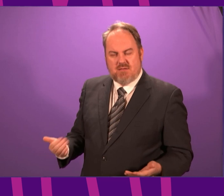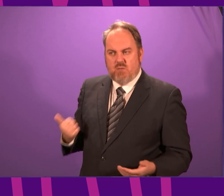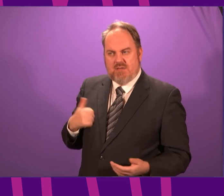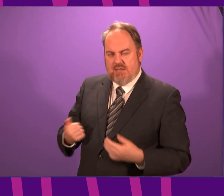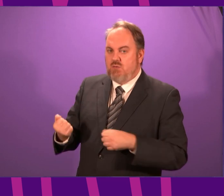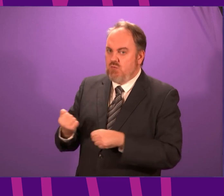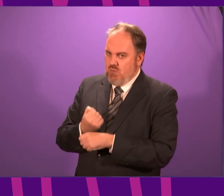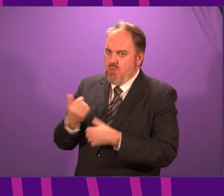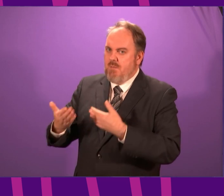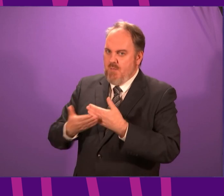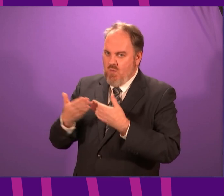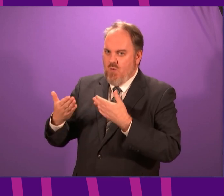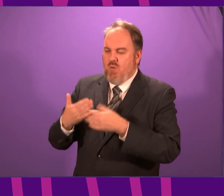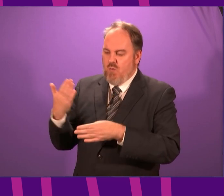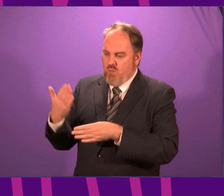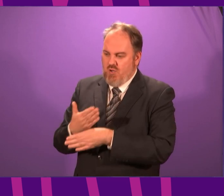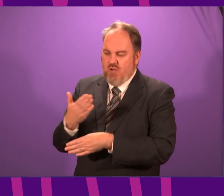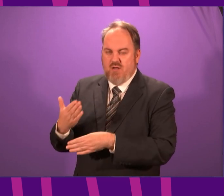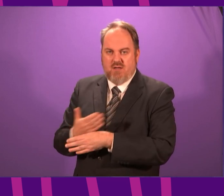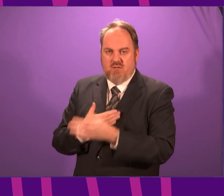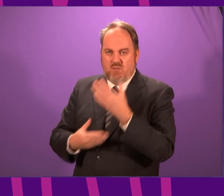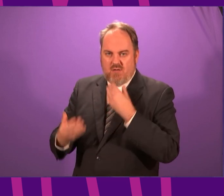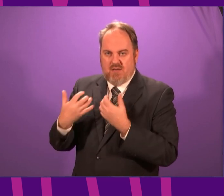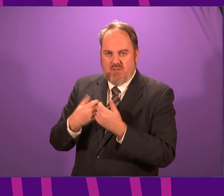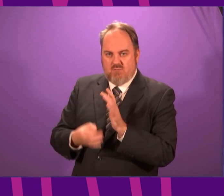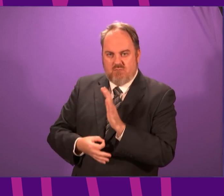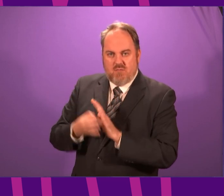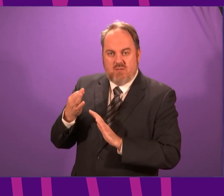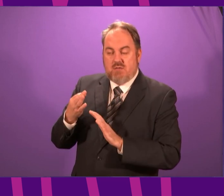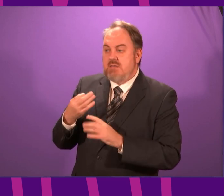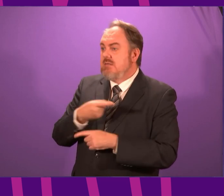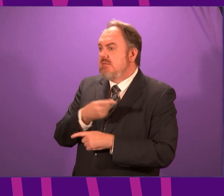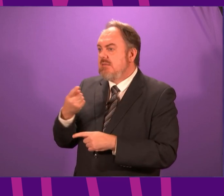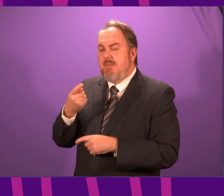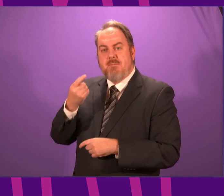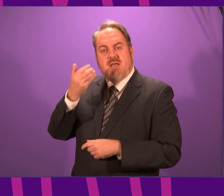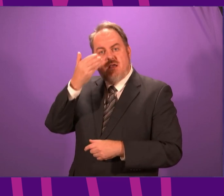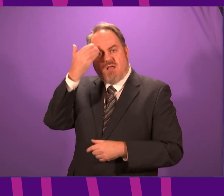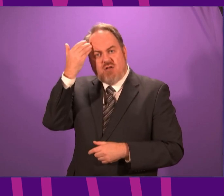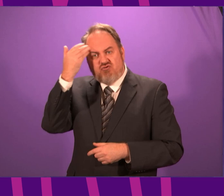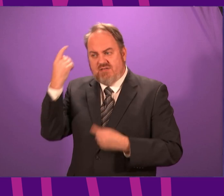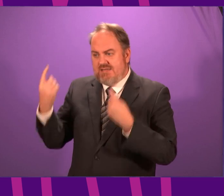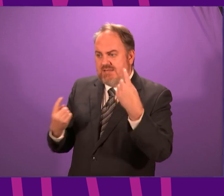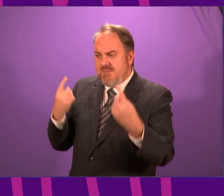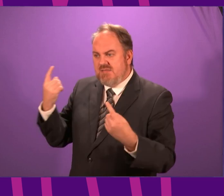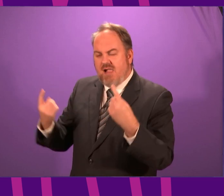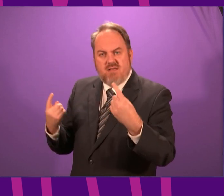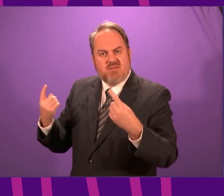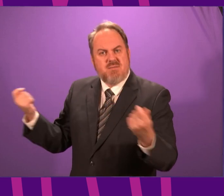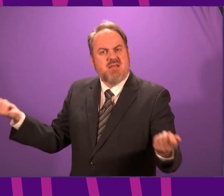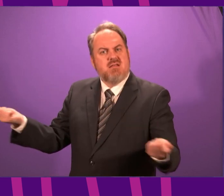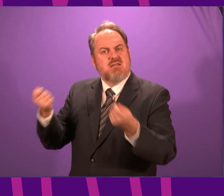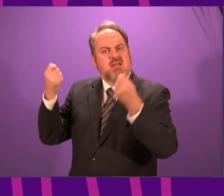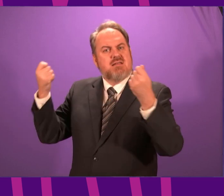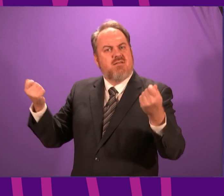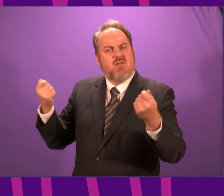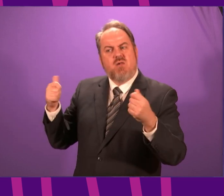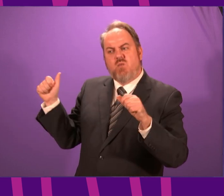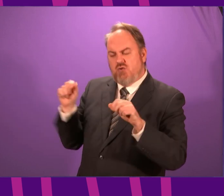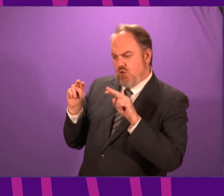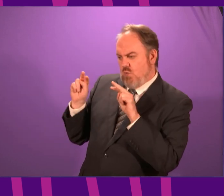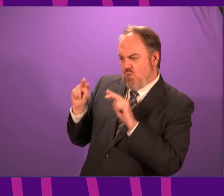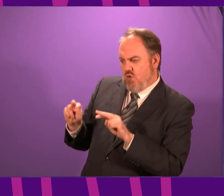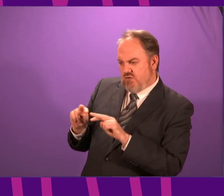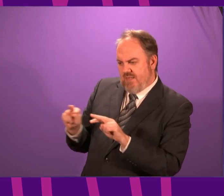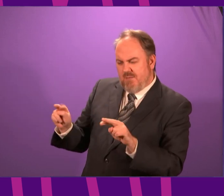done here, and we need to learn the lessons from countries who have had the success of that. And that message has not really changed in the last 7 months.